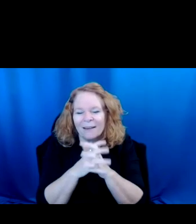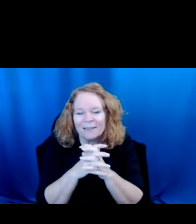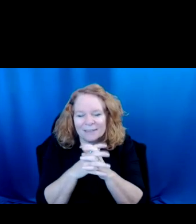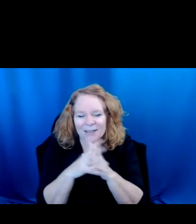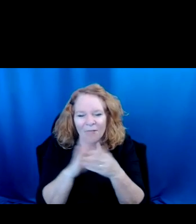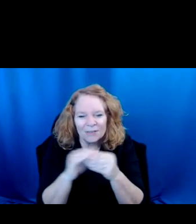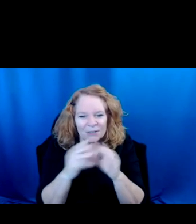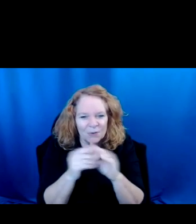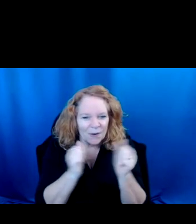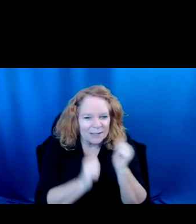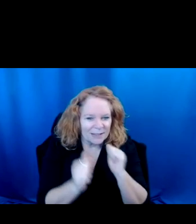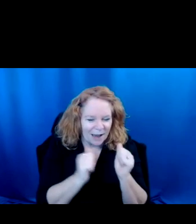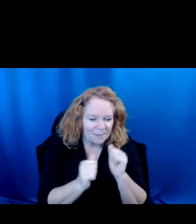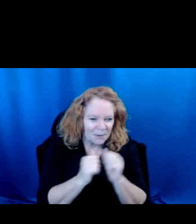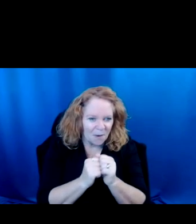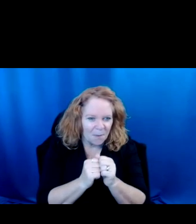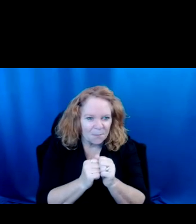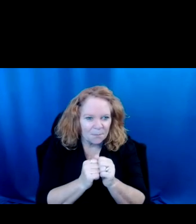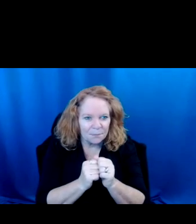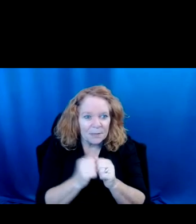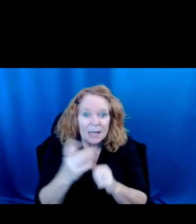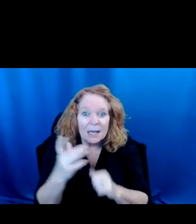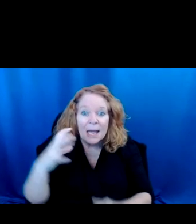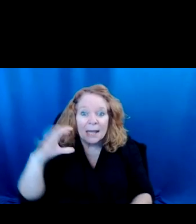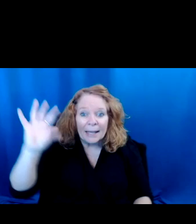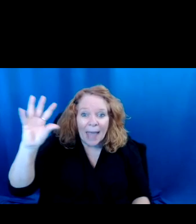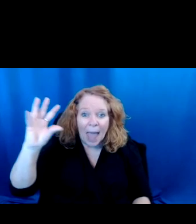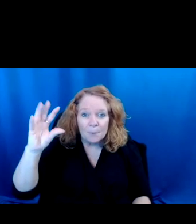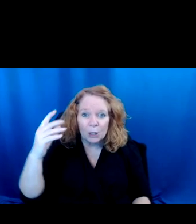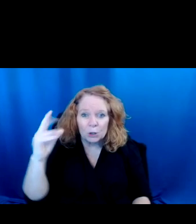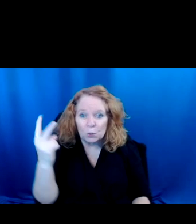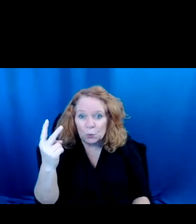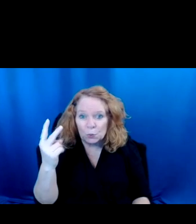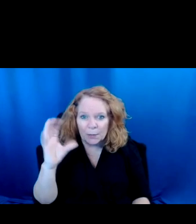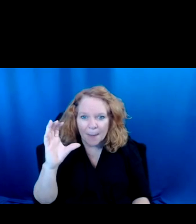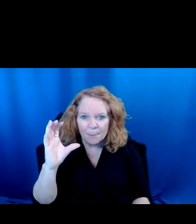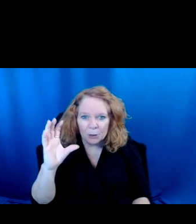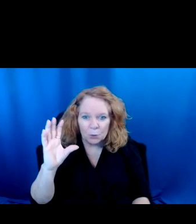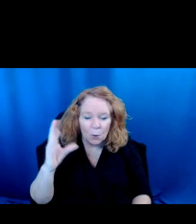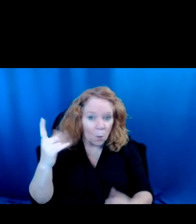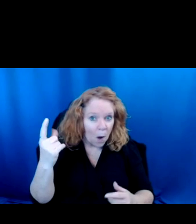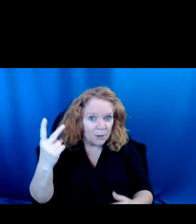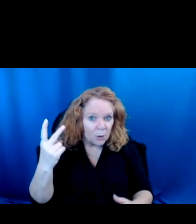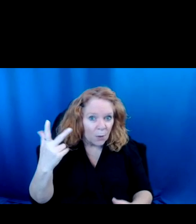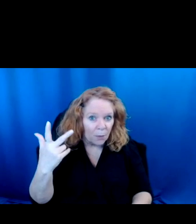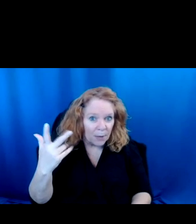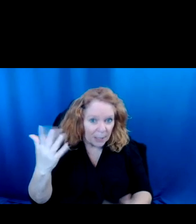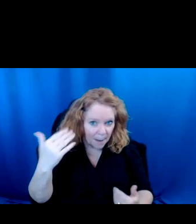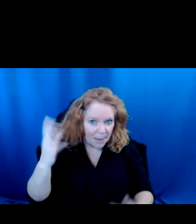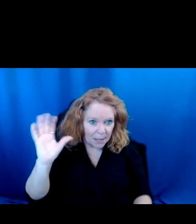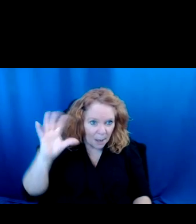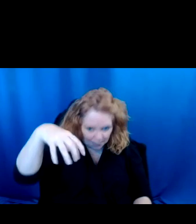Storytime Show. Camera two, come in, camera two. One, two, three.